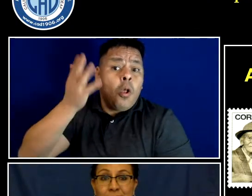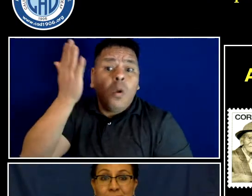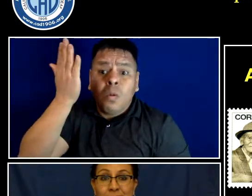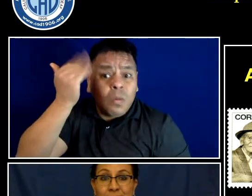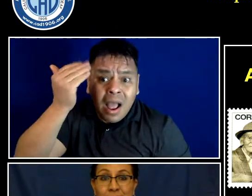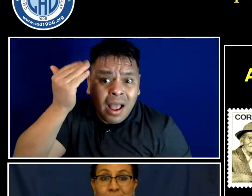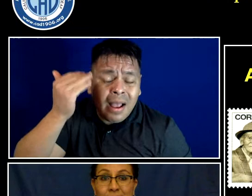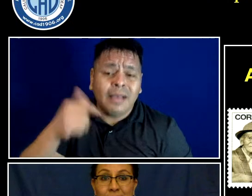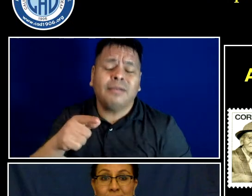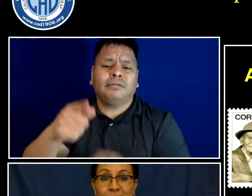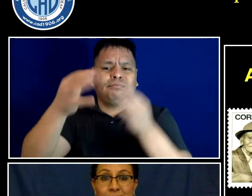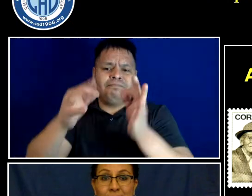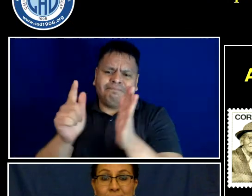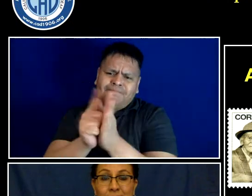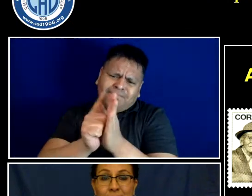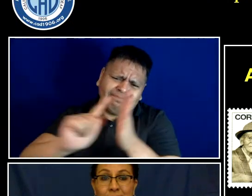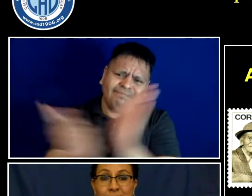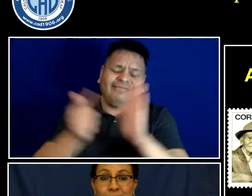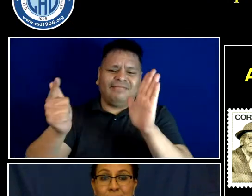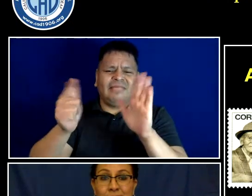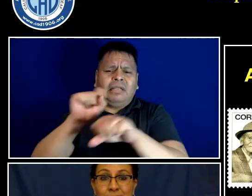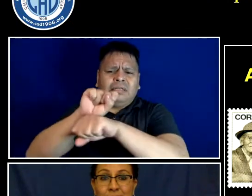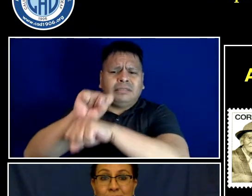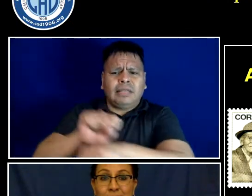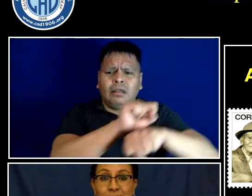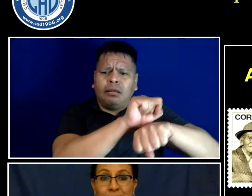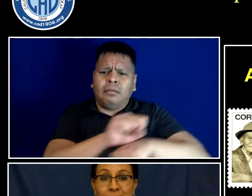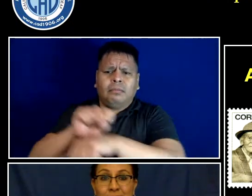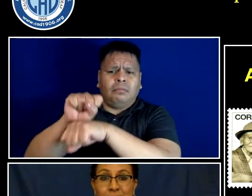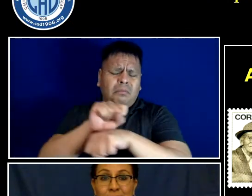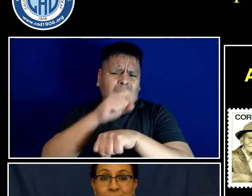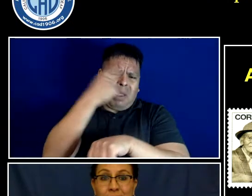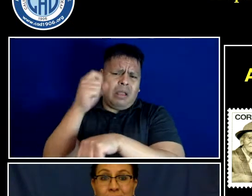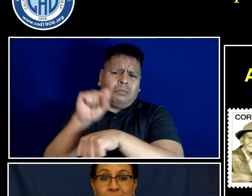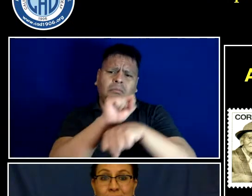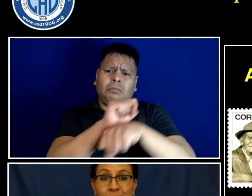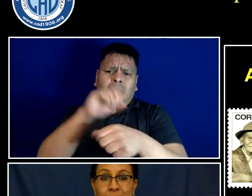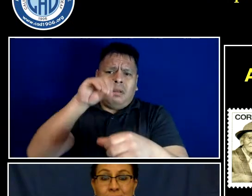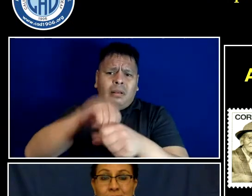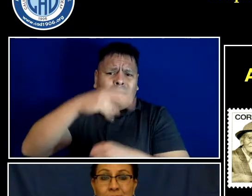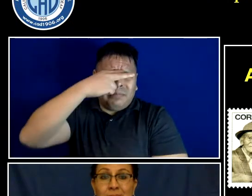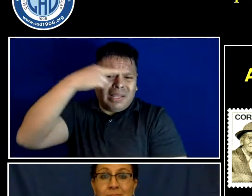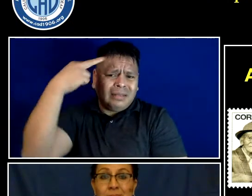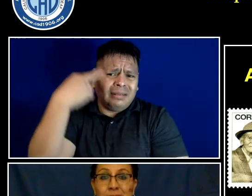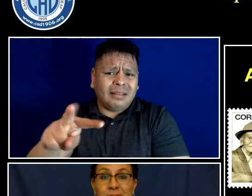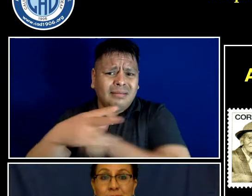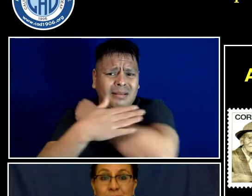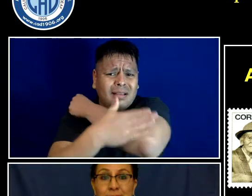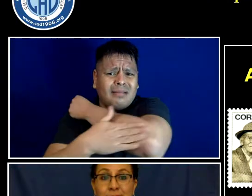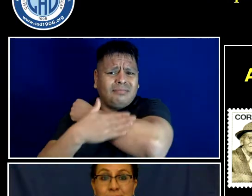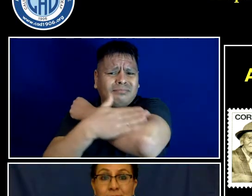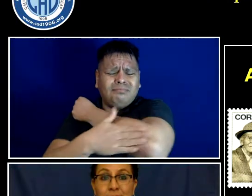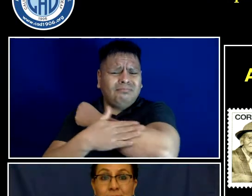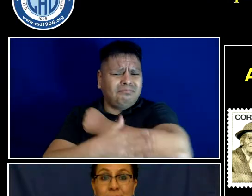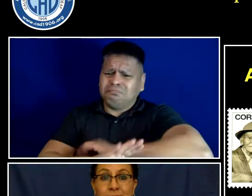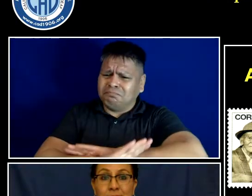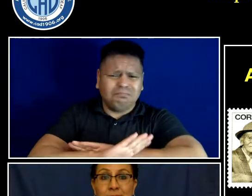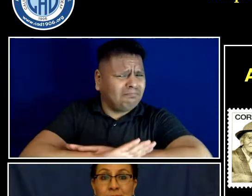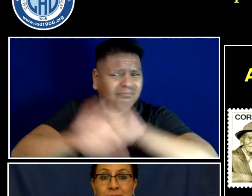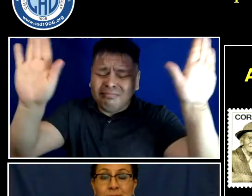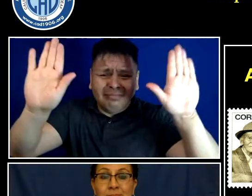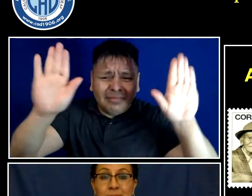as Black. And again, he is a very important person in our history because he prohibited and